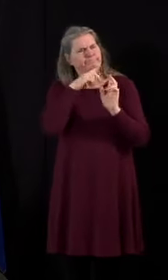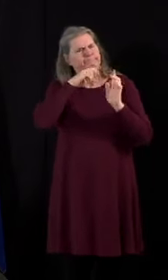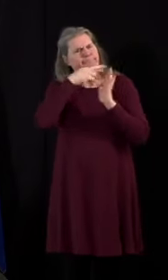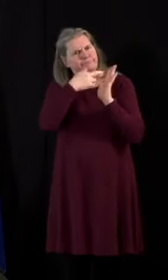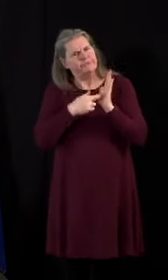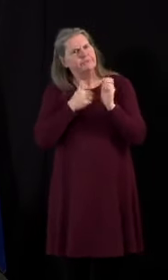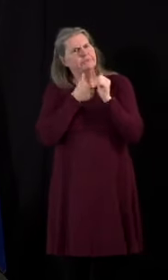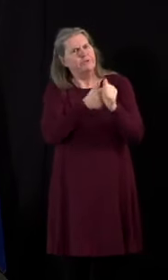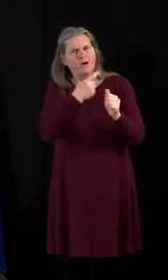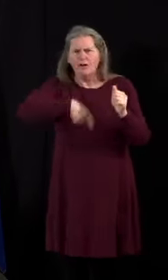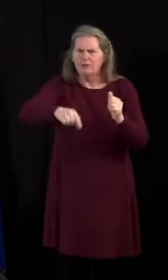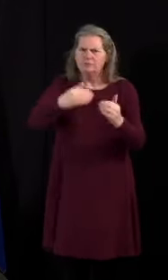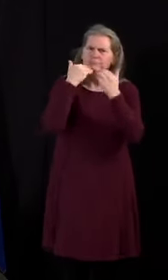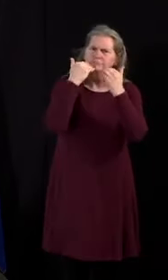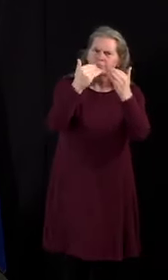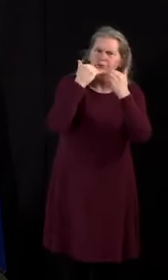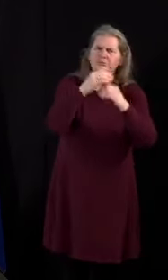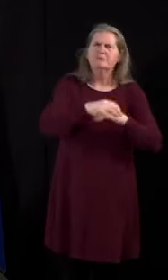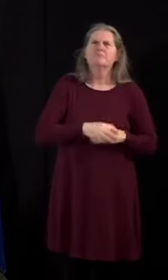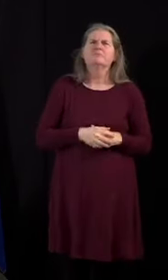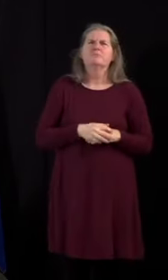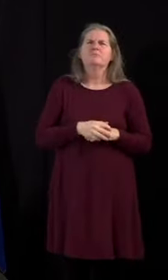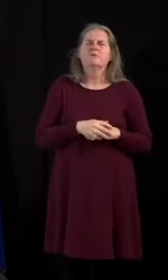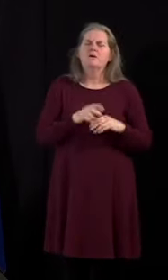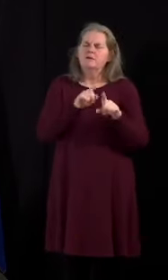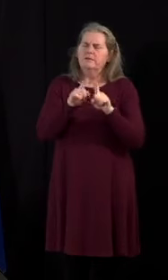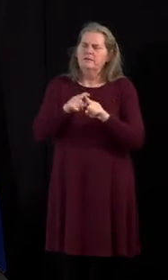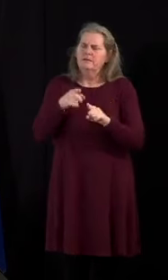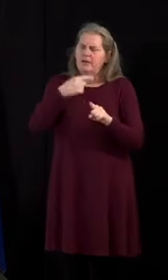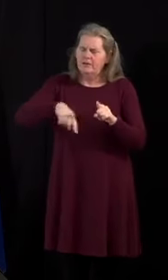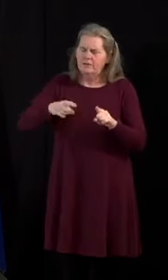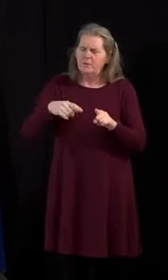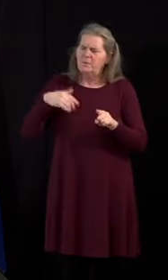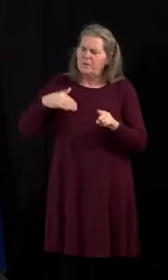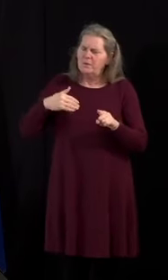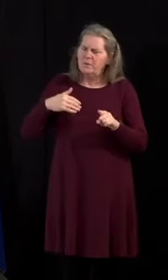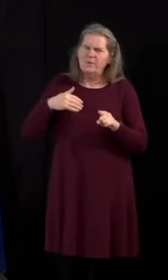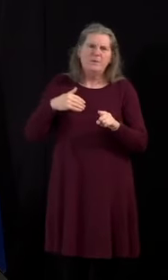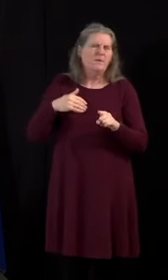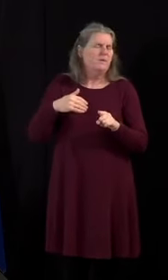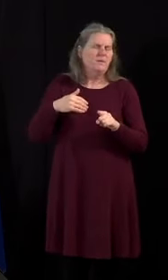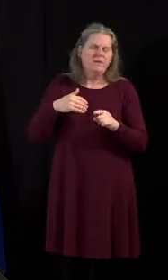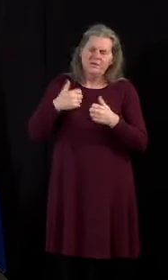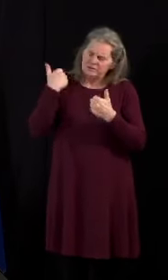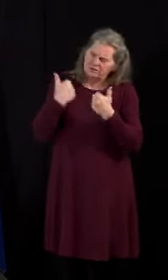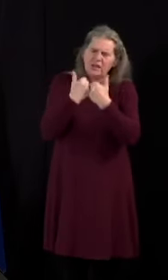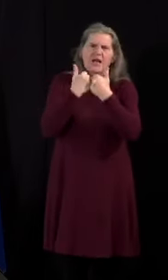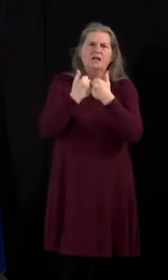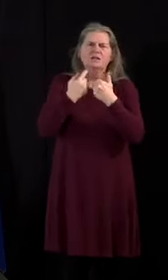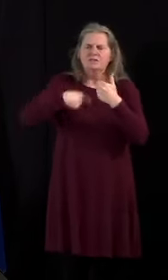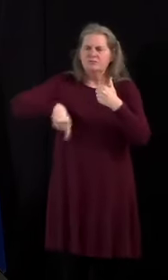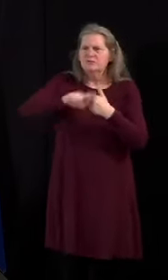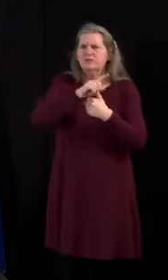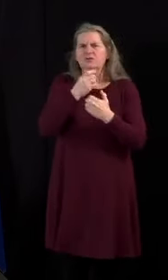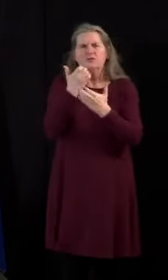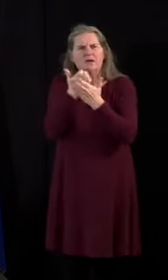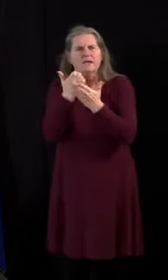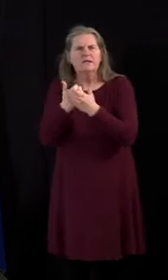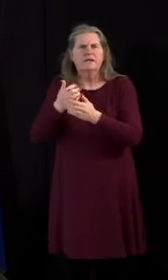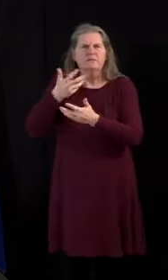this. I recognize that it has been extremely challenging from an economic, social, and emotional